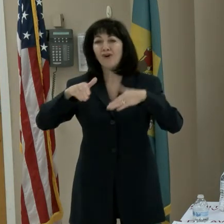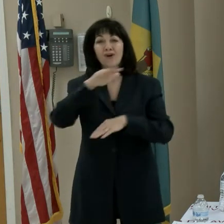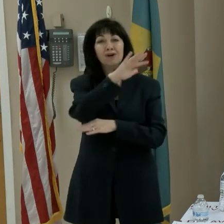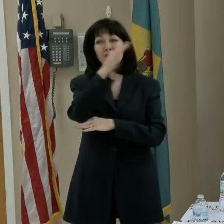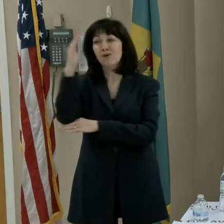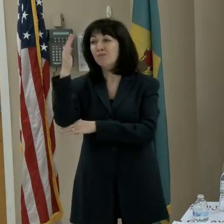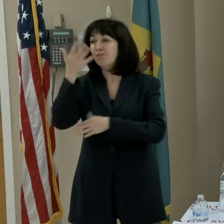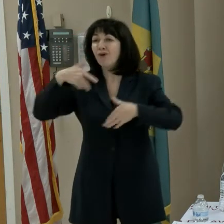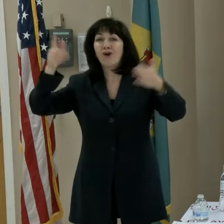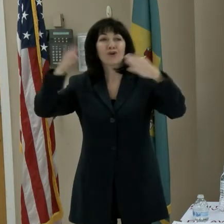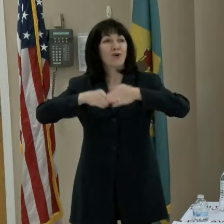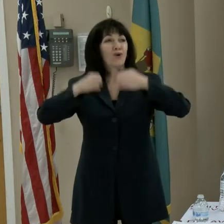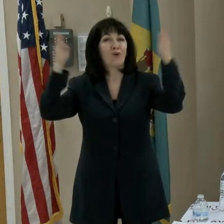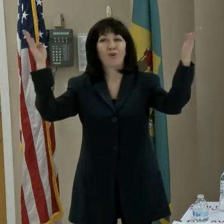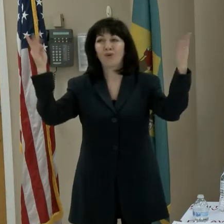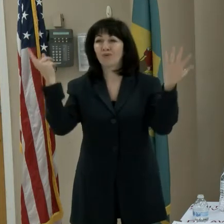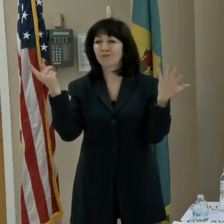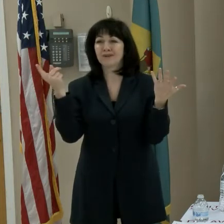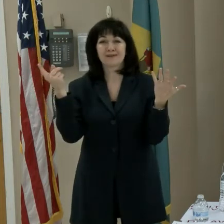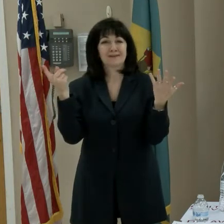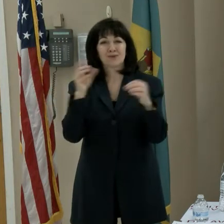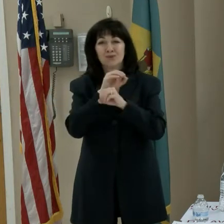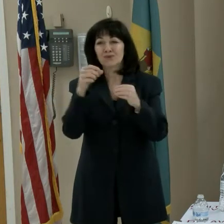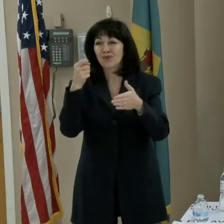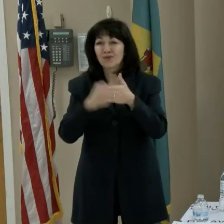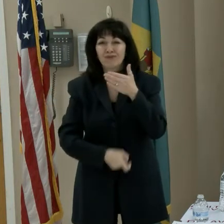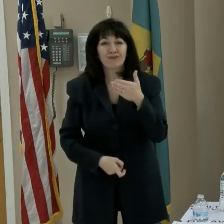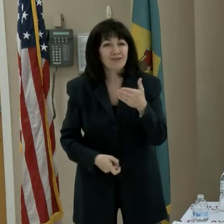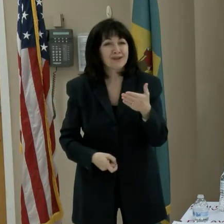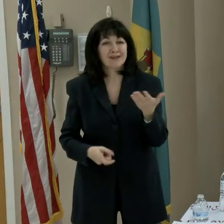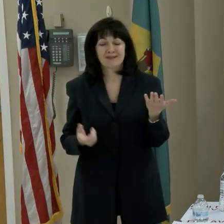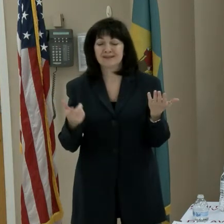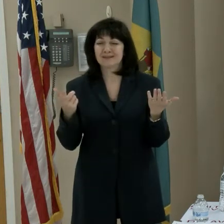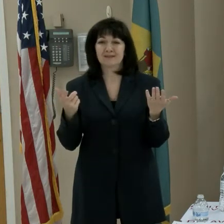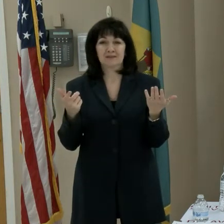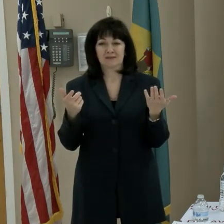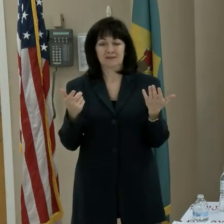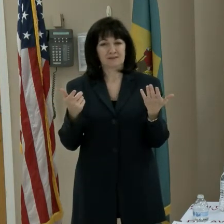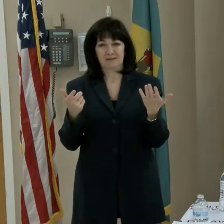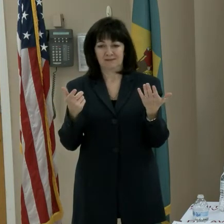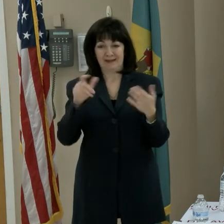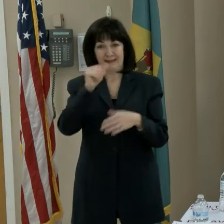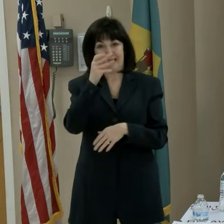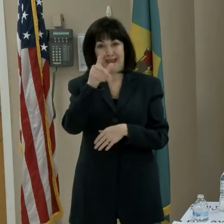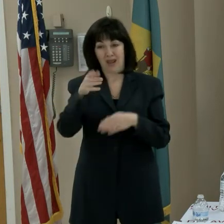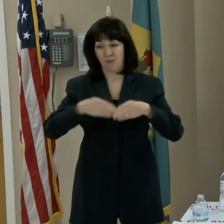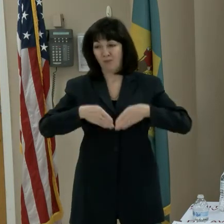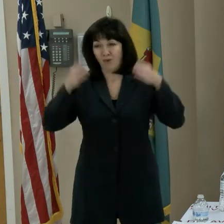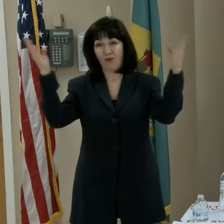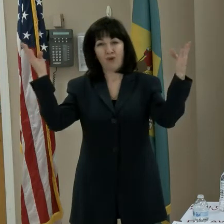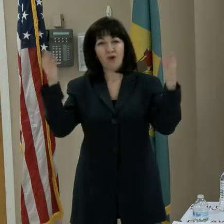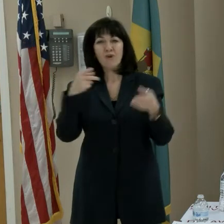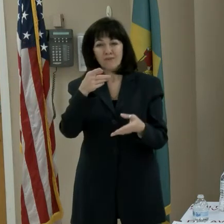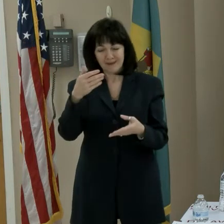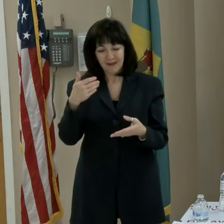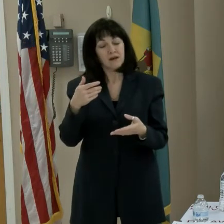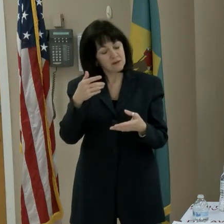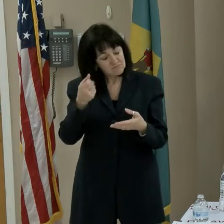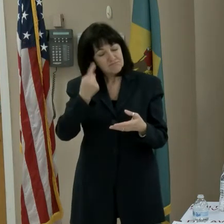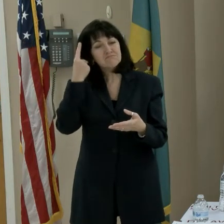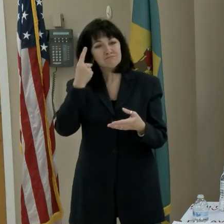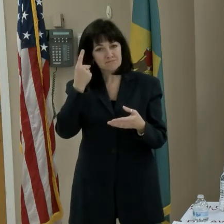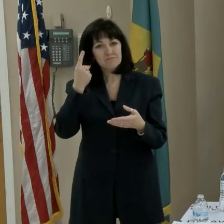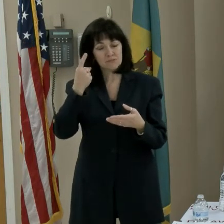and free for, I believe, all of April. You got to social distance. So you got